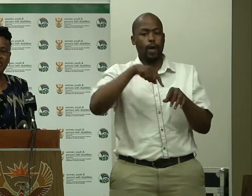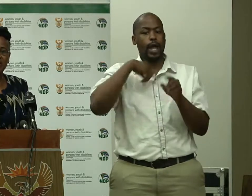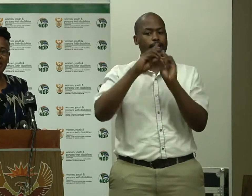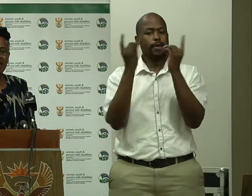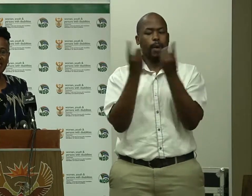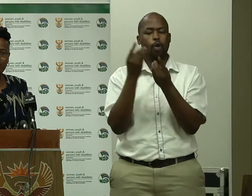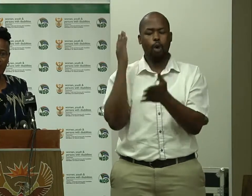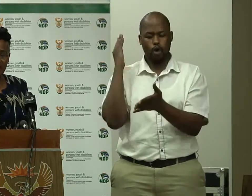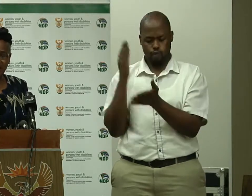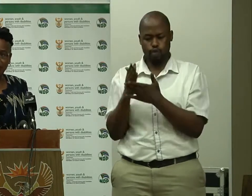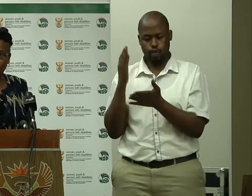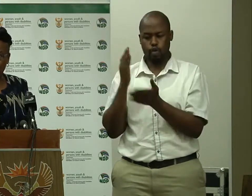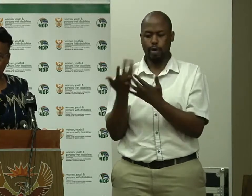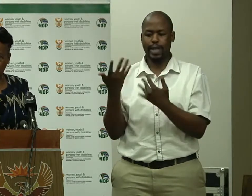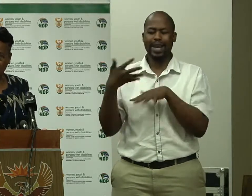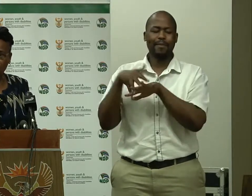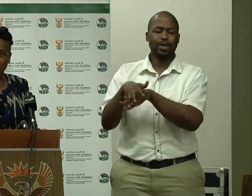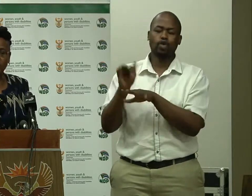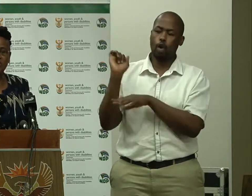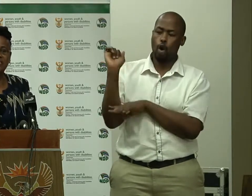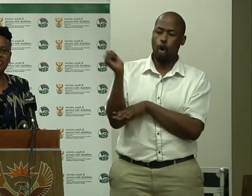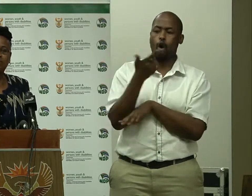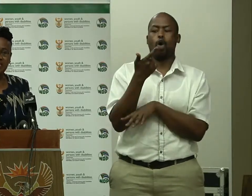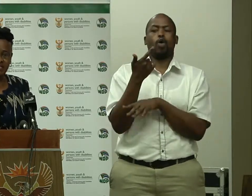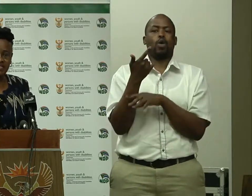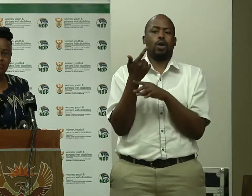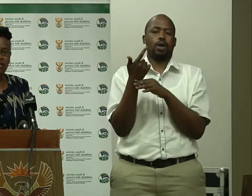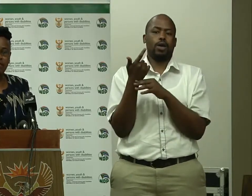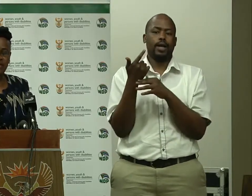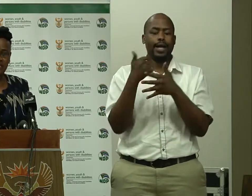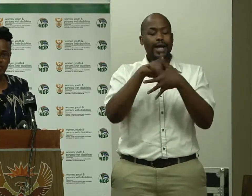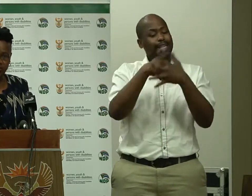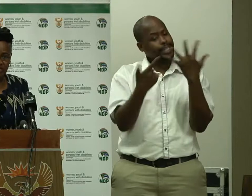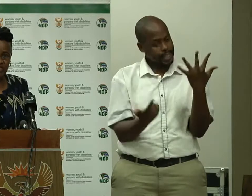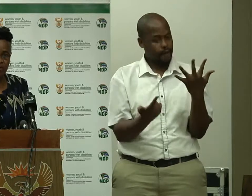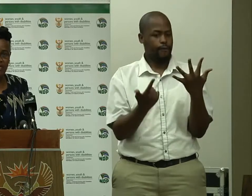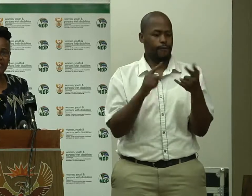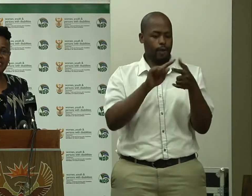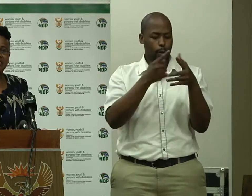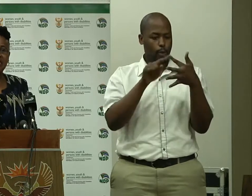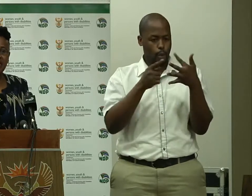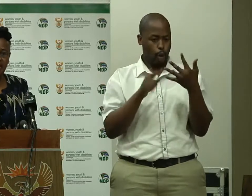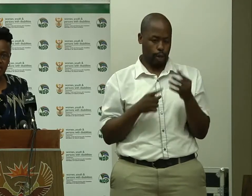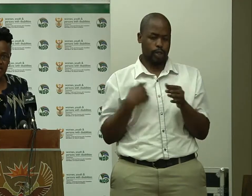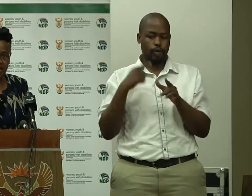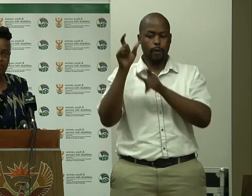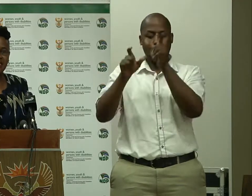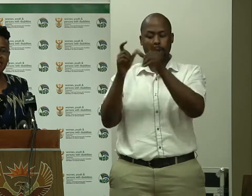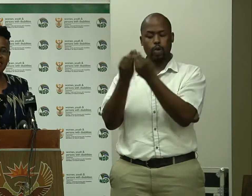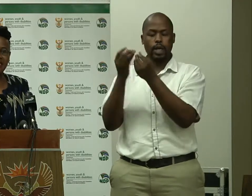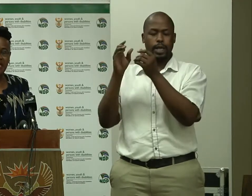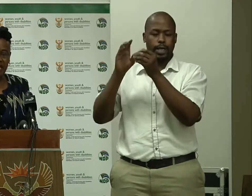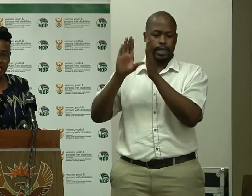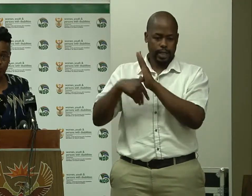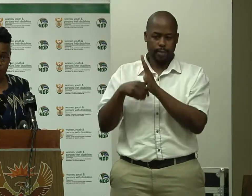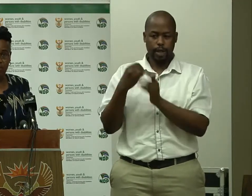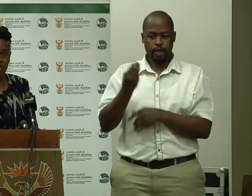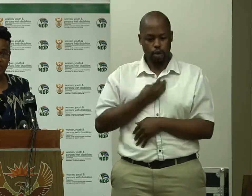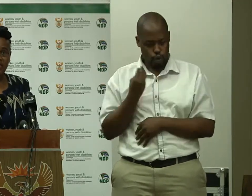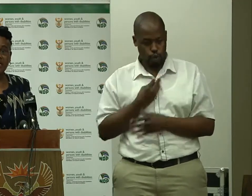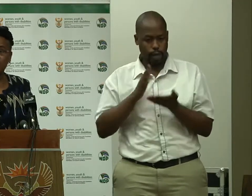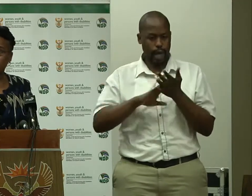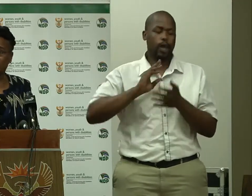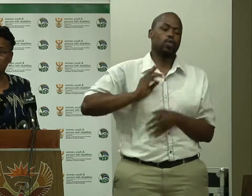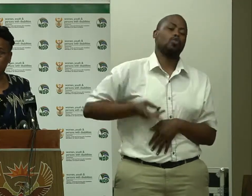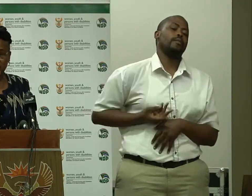sure that it mainstream all the 7 priorities, mainstream persons with disabilities, young persons, and